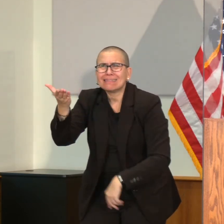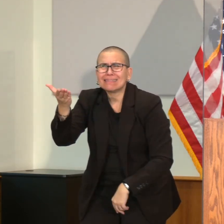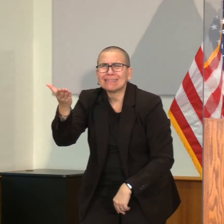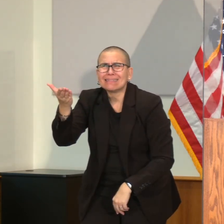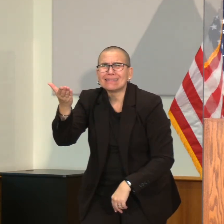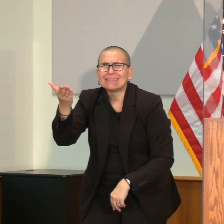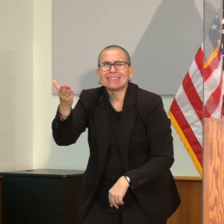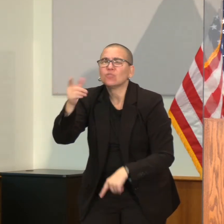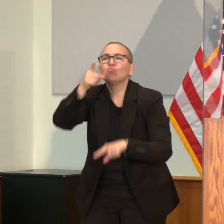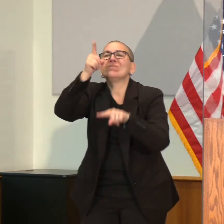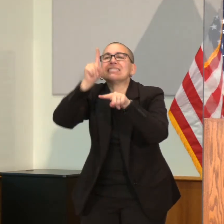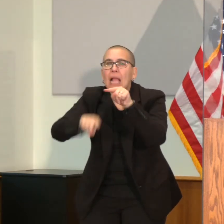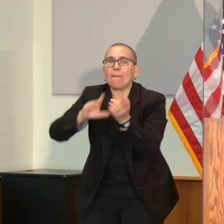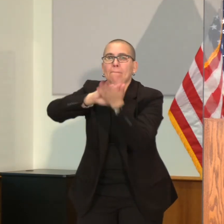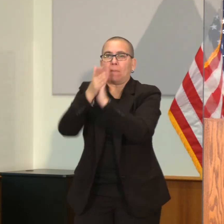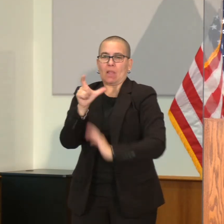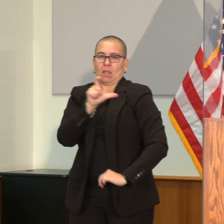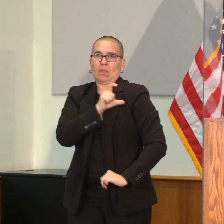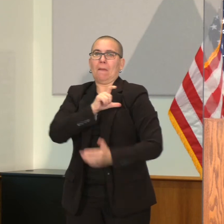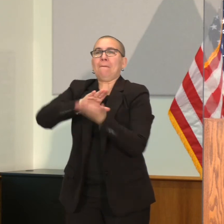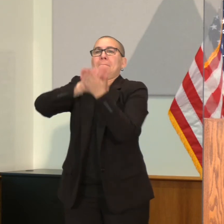unless the state licenses you.